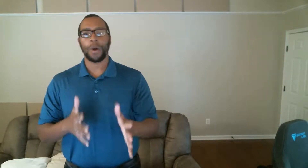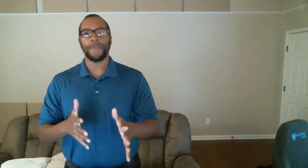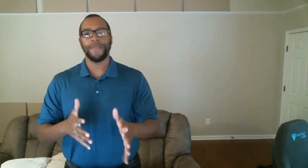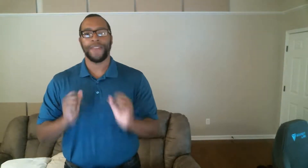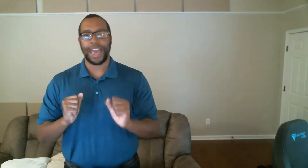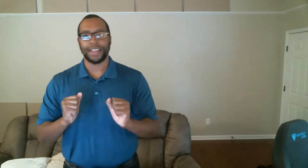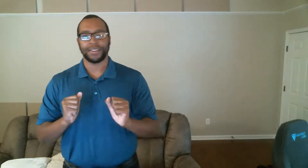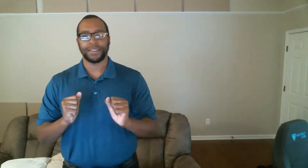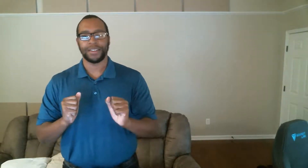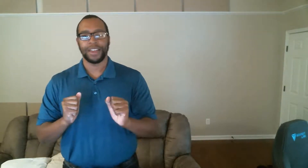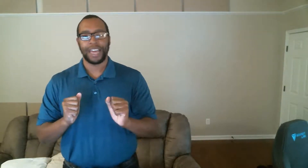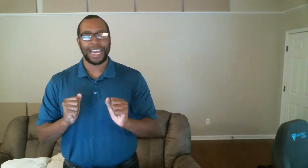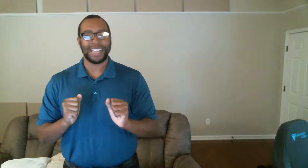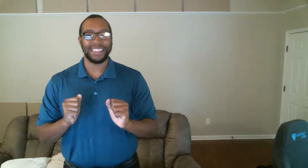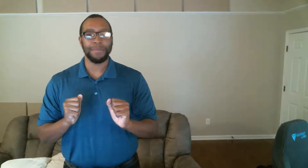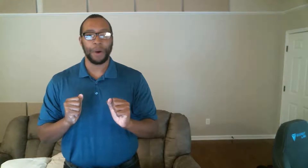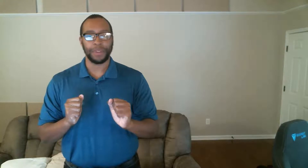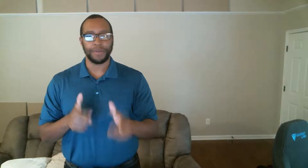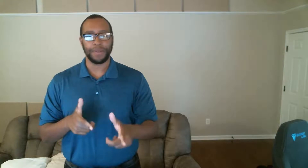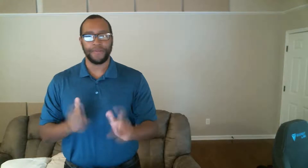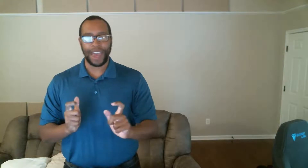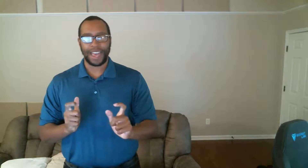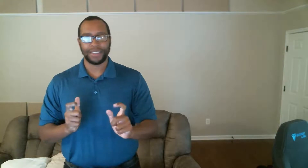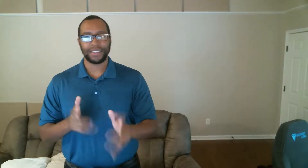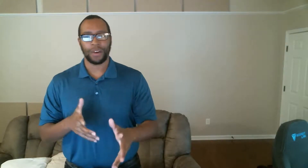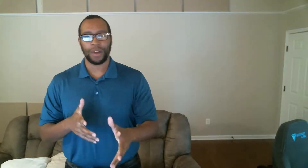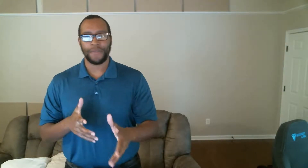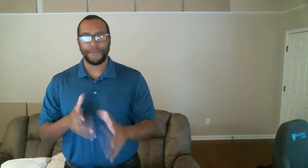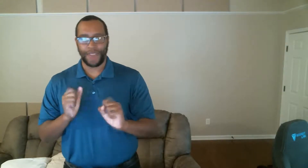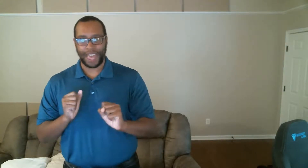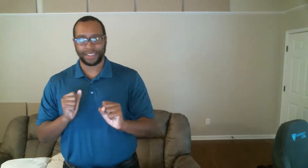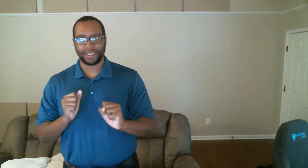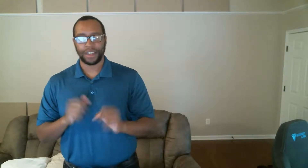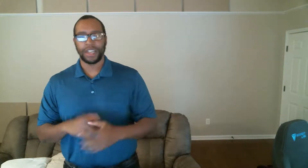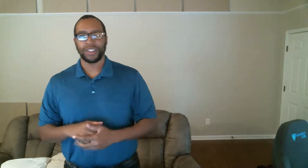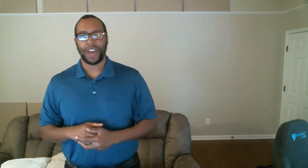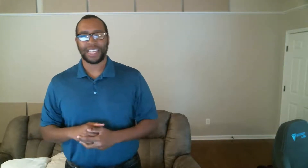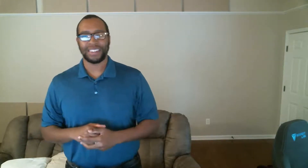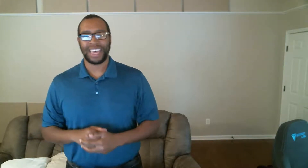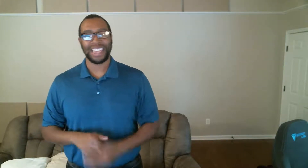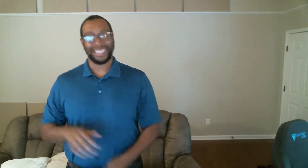or fast. And I see both of them, fast and fast. So I can say